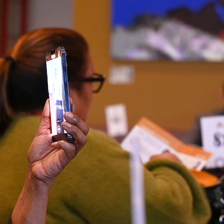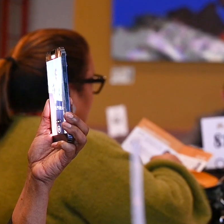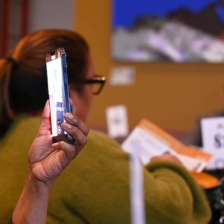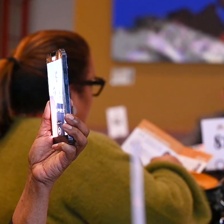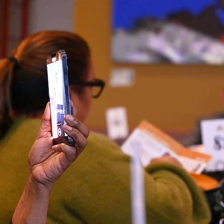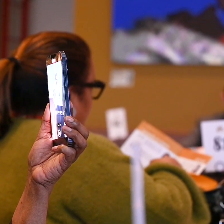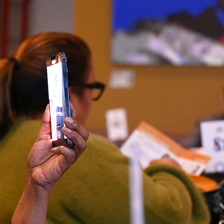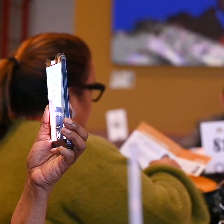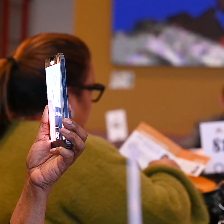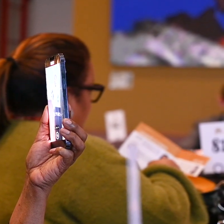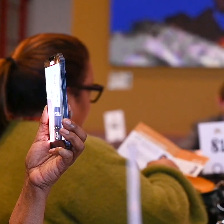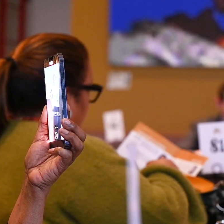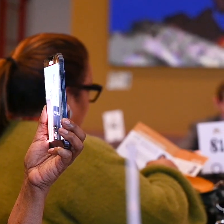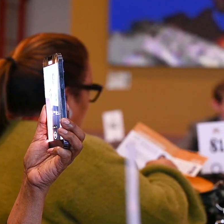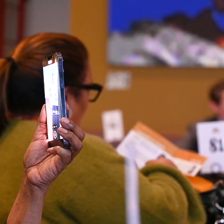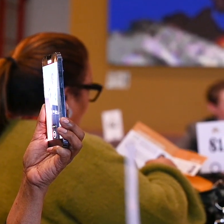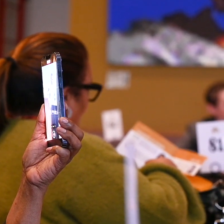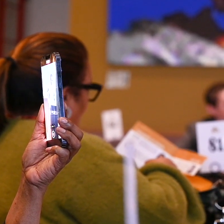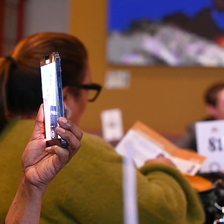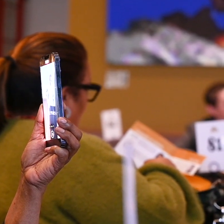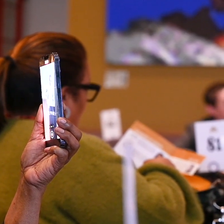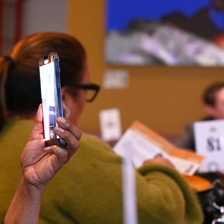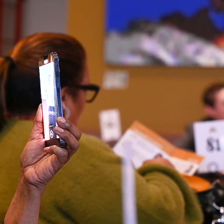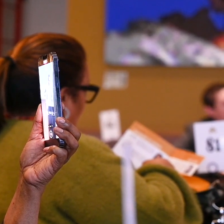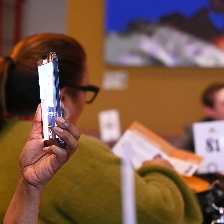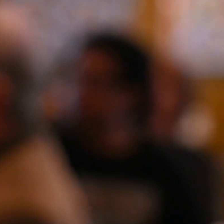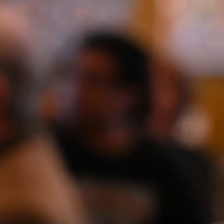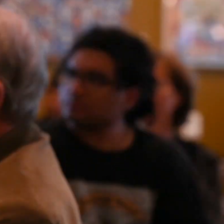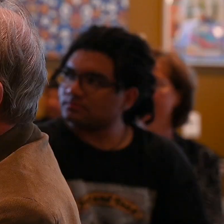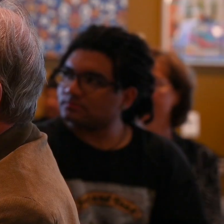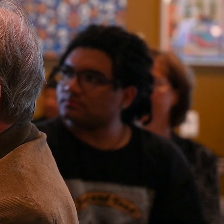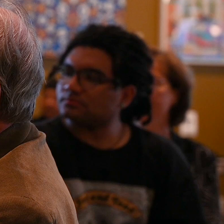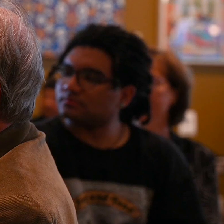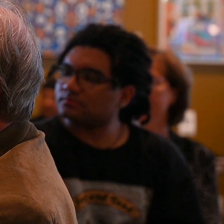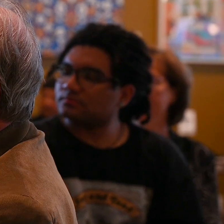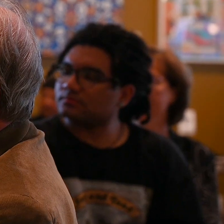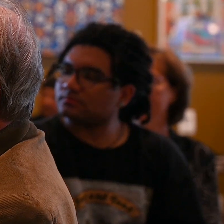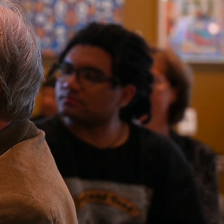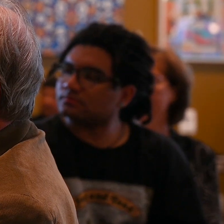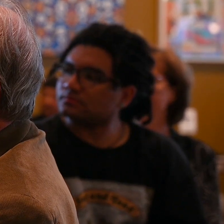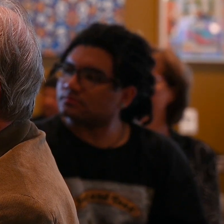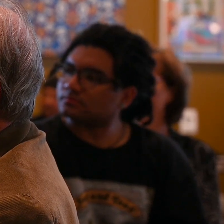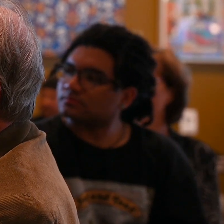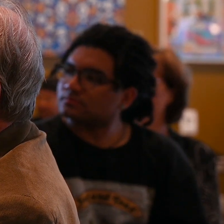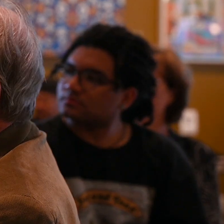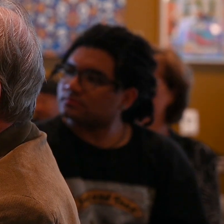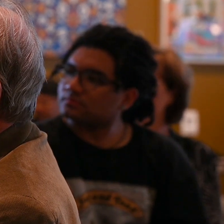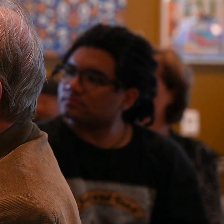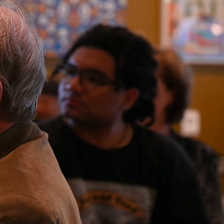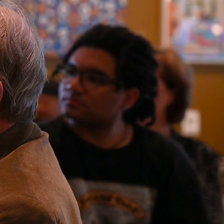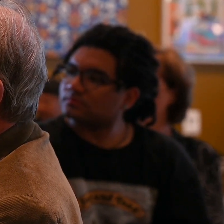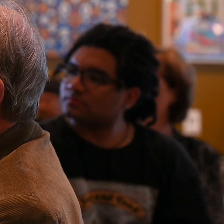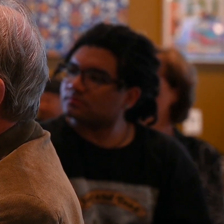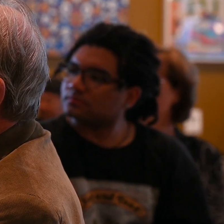artistic expression and creativity. Through the years, Hoco-Palizzo has fostered an appreciation for